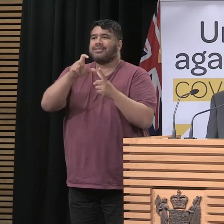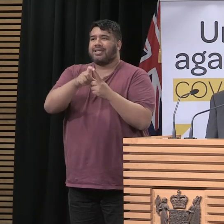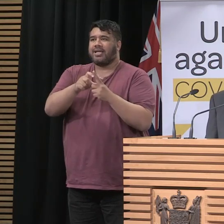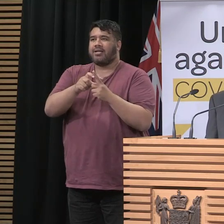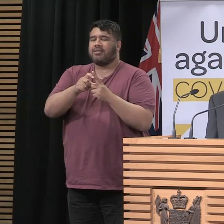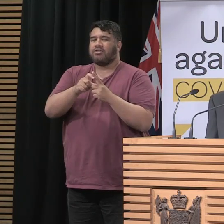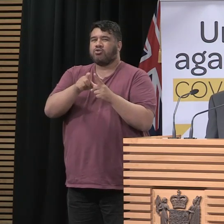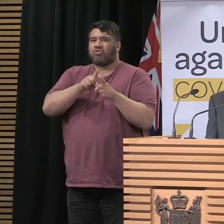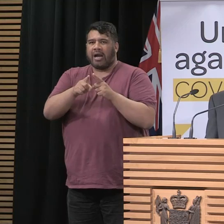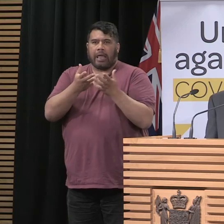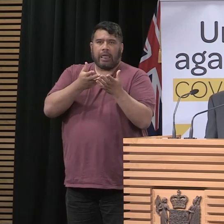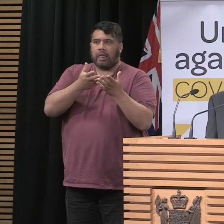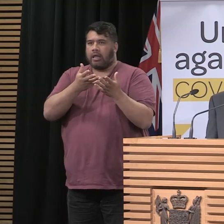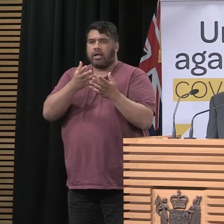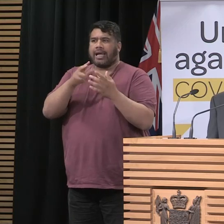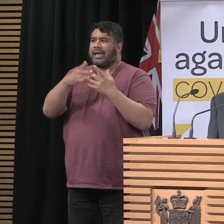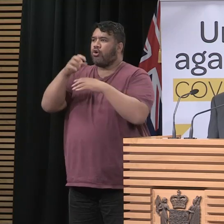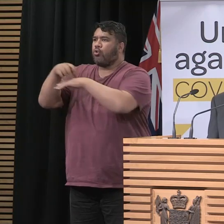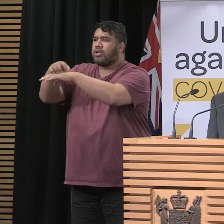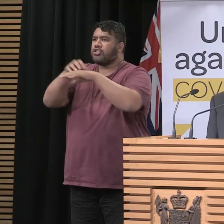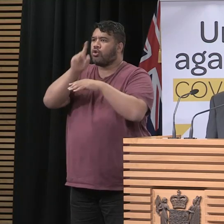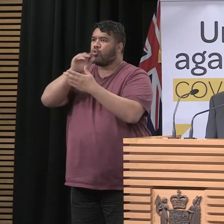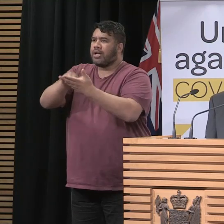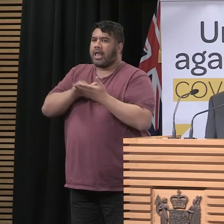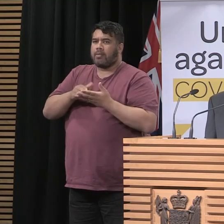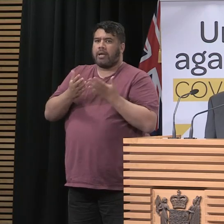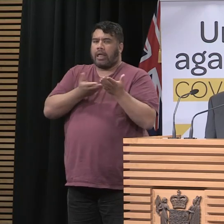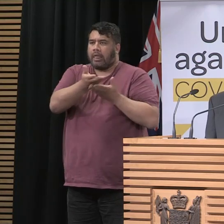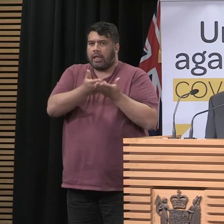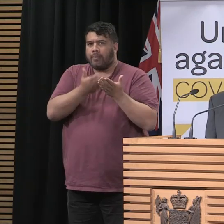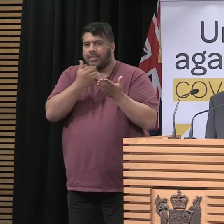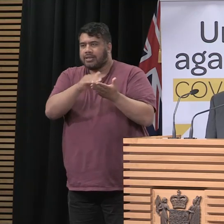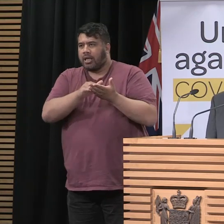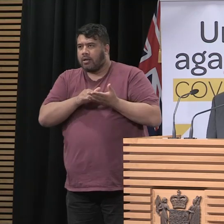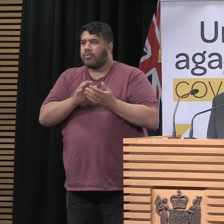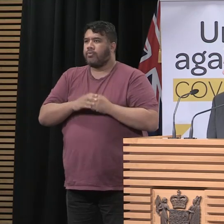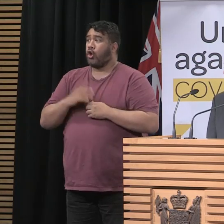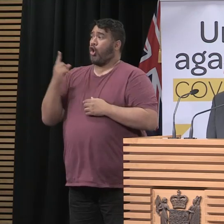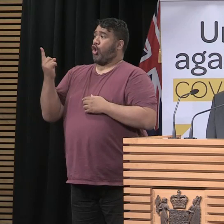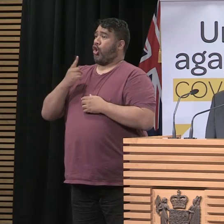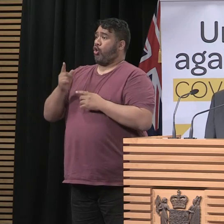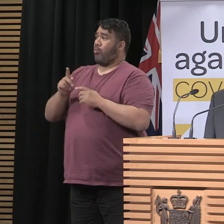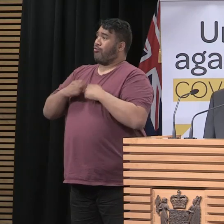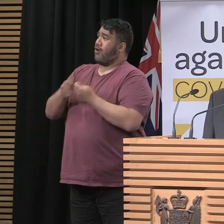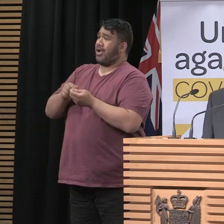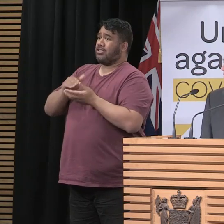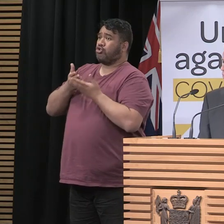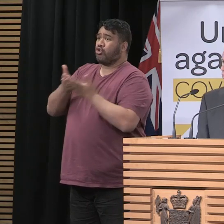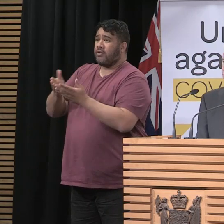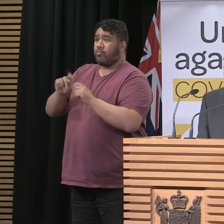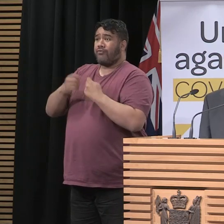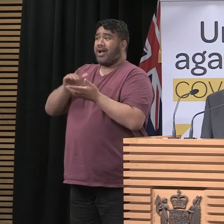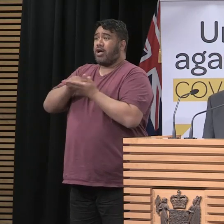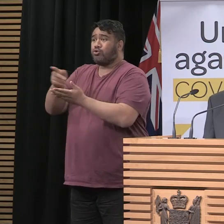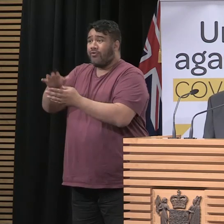identify organisations that may be able to help. Naturally, anybody who provides any of those services, though, would also have to meet the